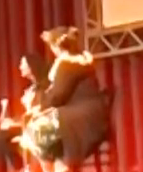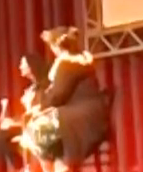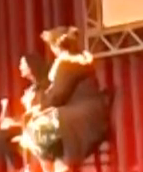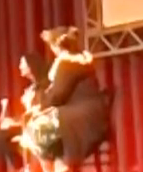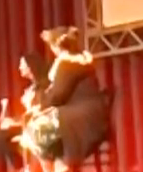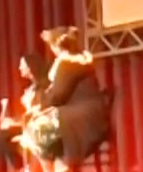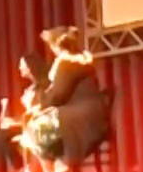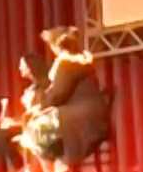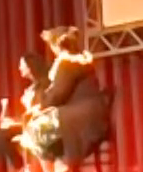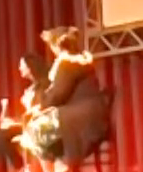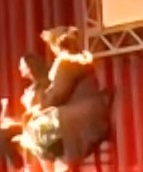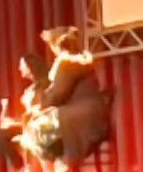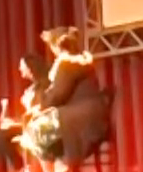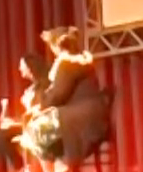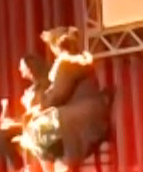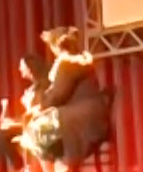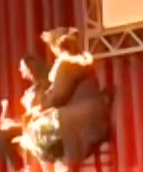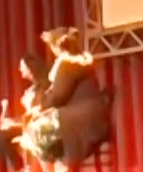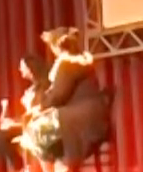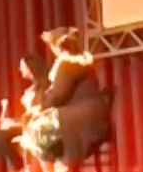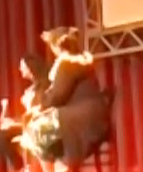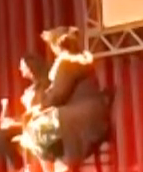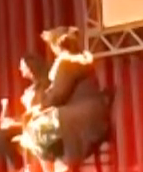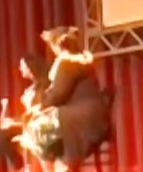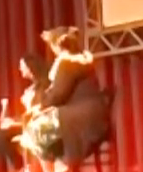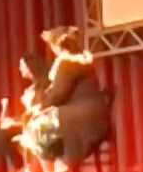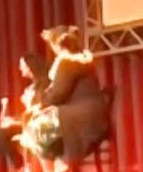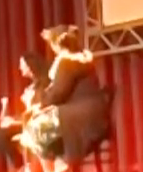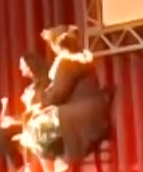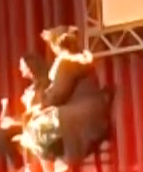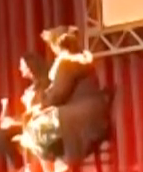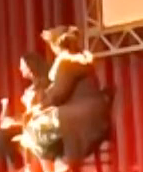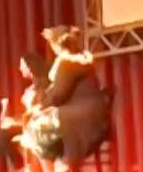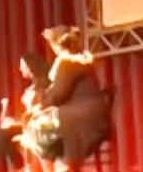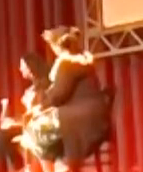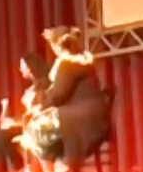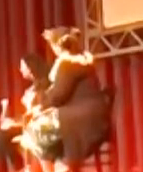and be asked to work in solidarity as we collectively